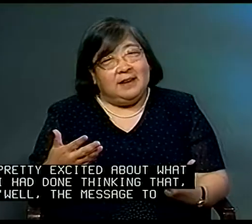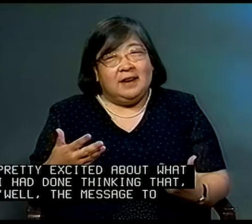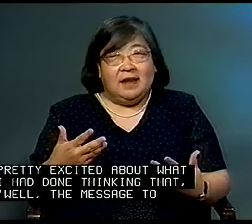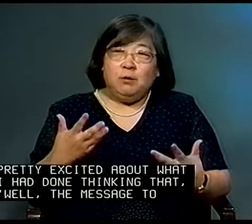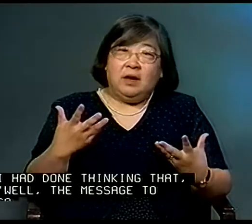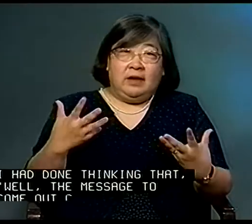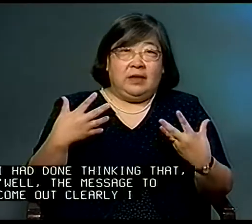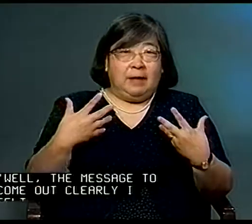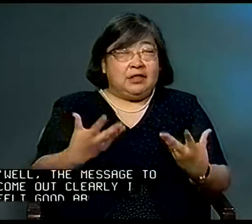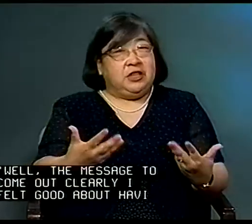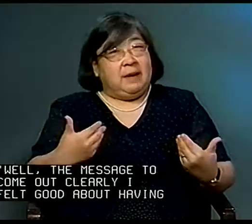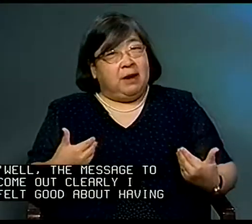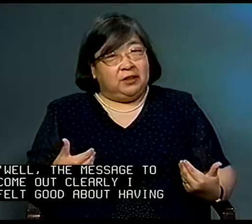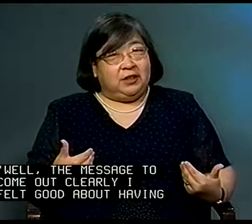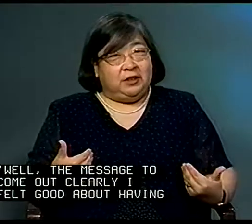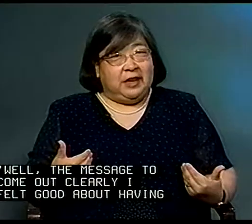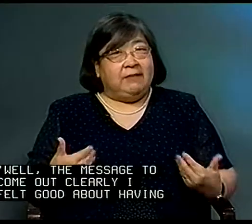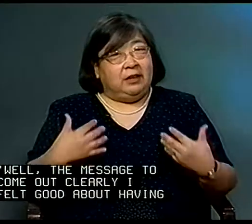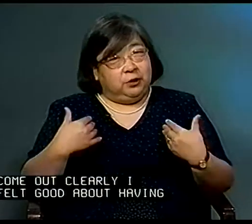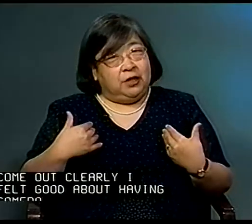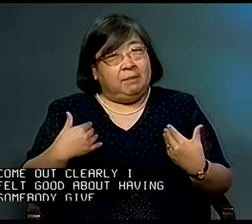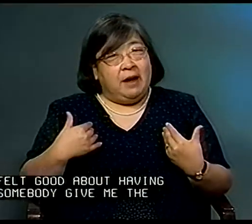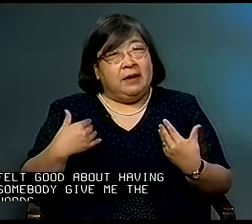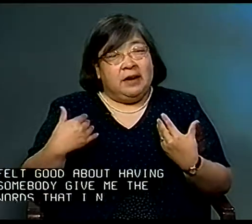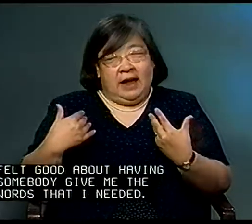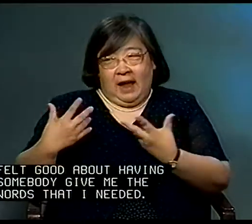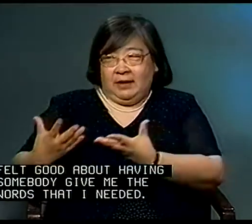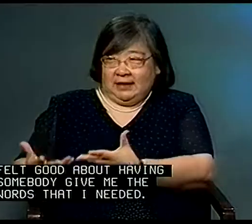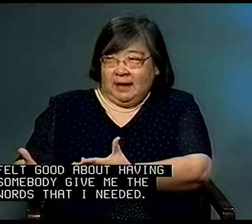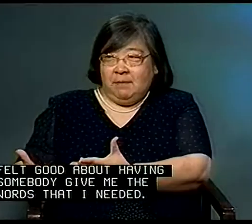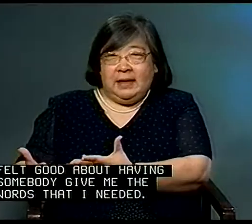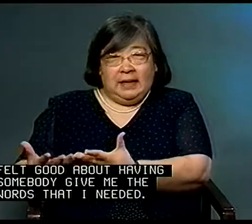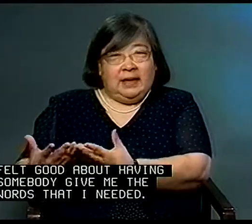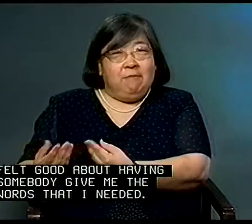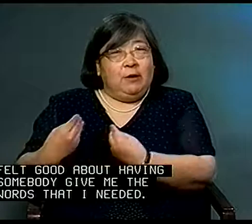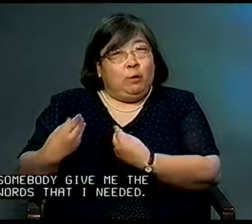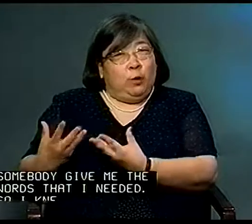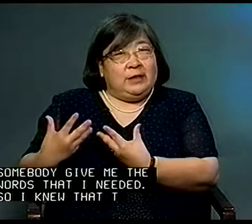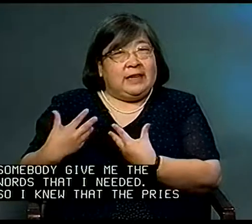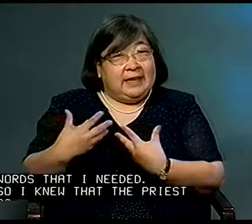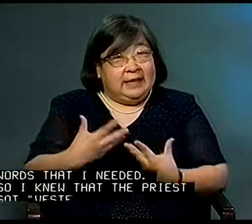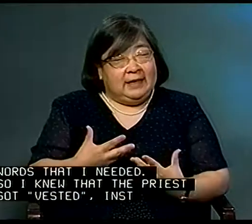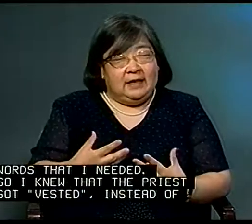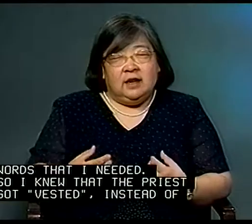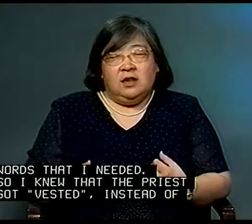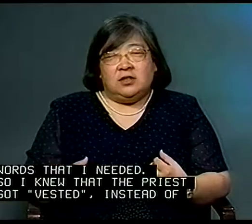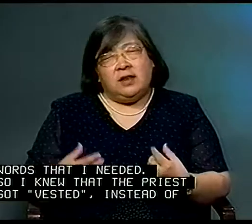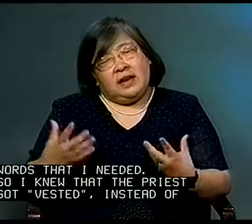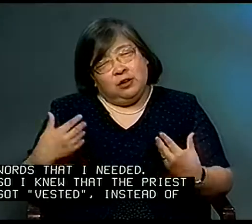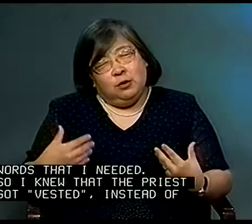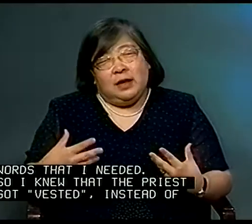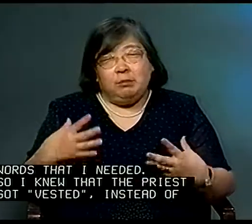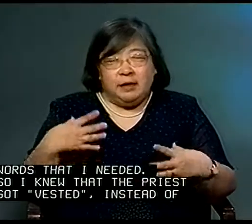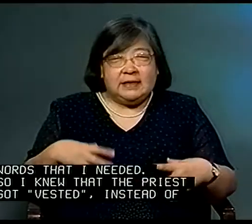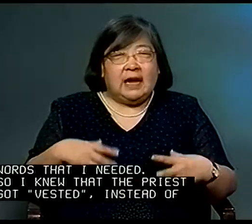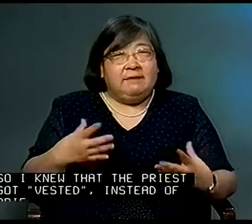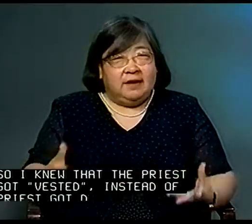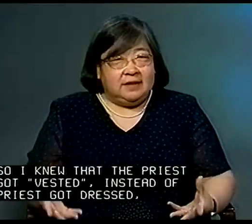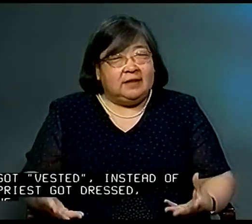thinking that, well, the message came out clearly. I felt good about having somebody give me the words that I needed, so that I knew that priests got vested